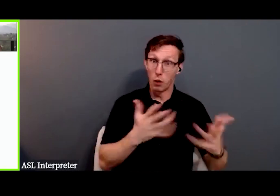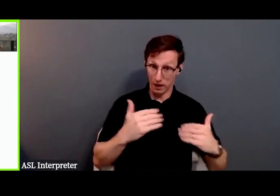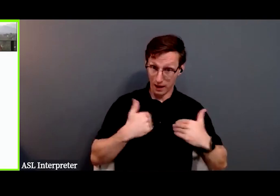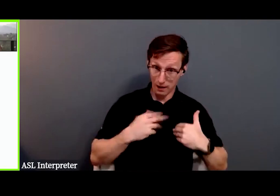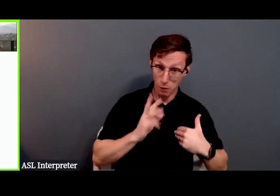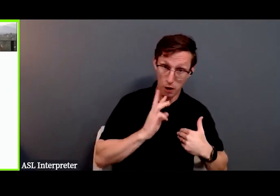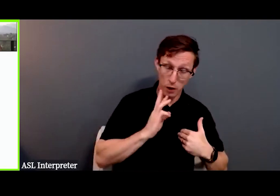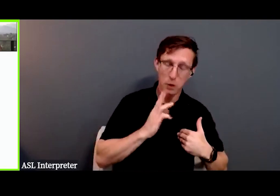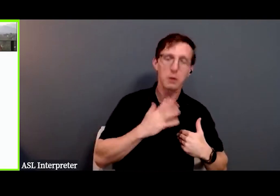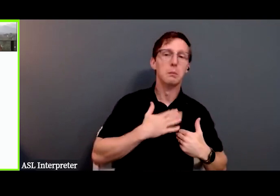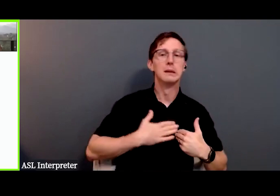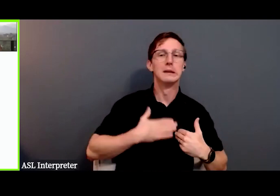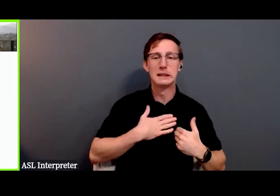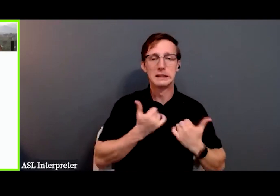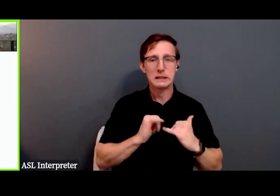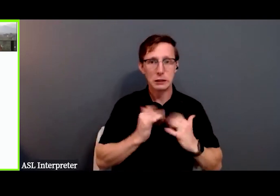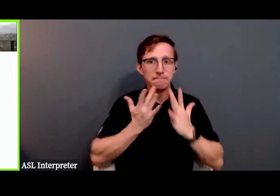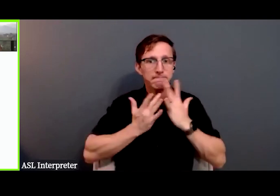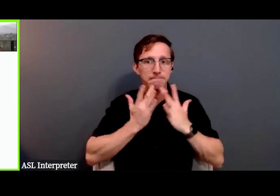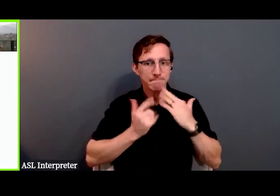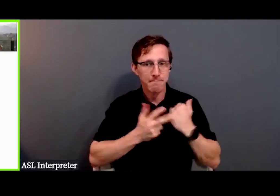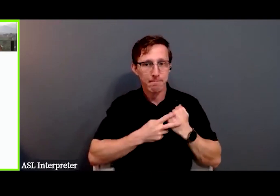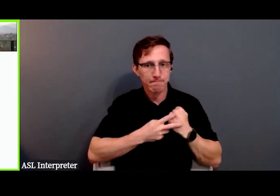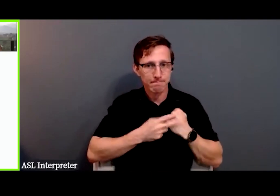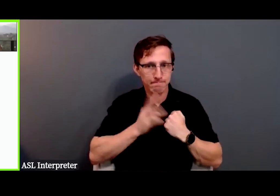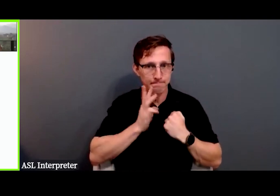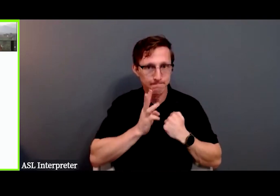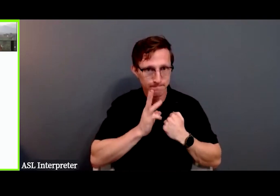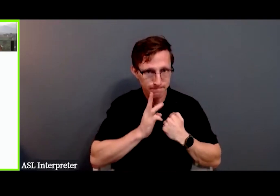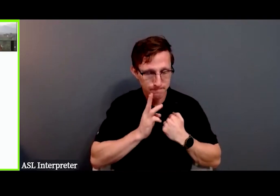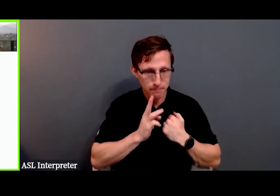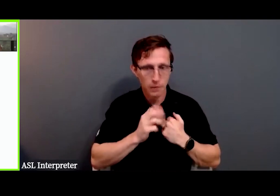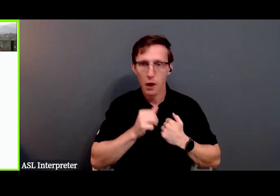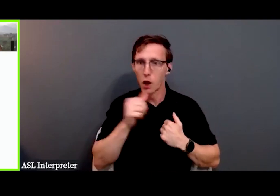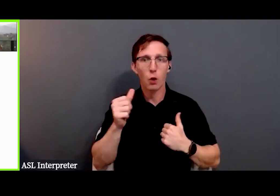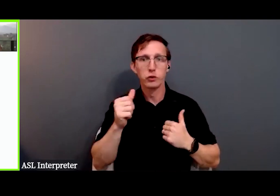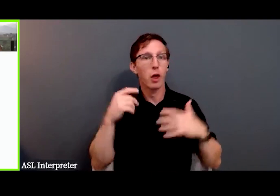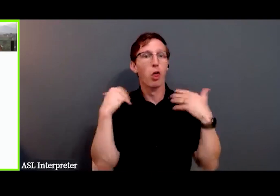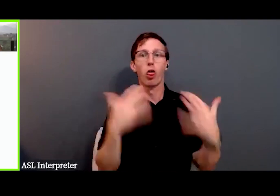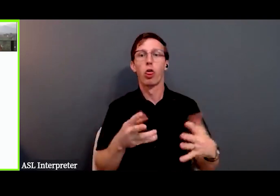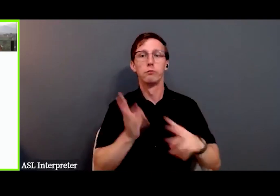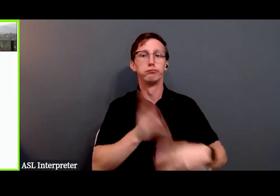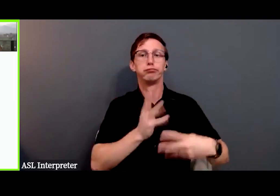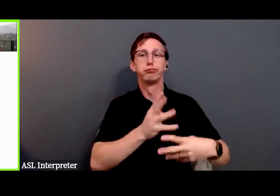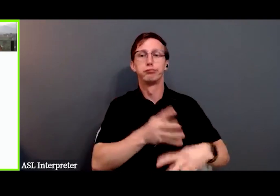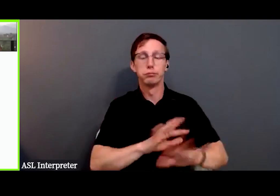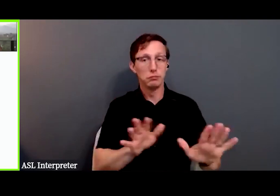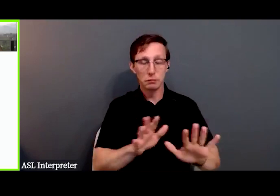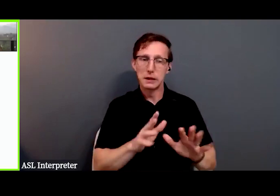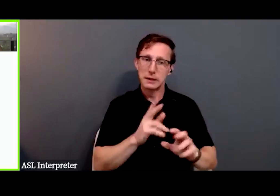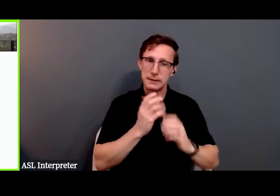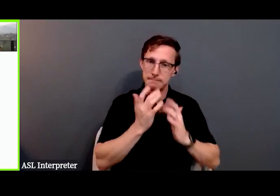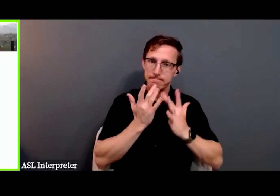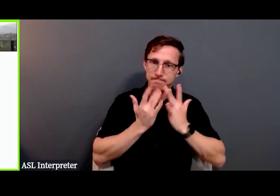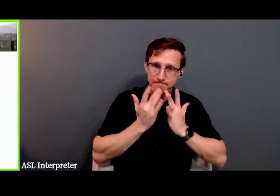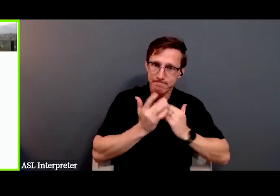conserve water. Anybody that has water needs to conserve water. We have a long way to go.